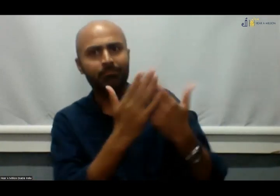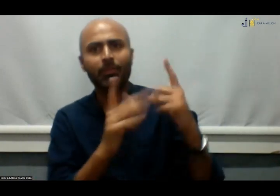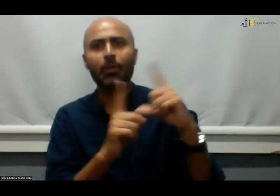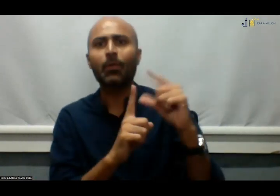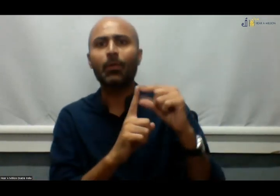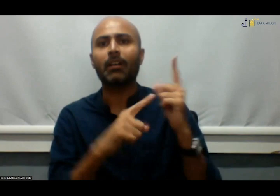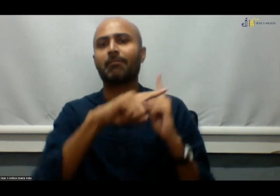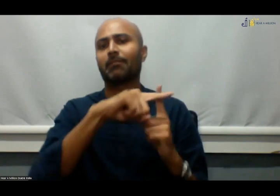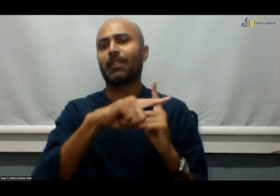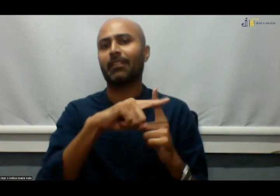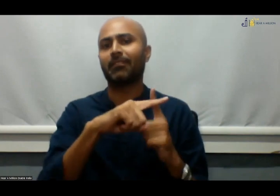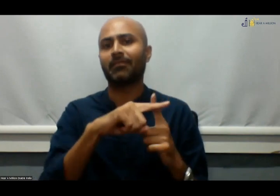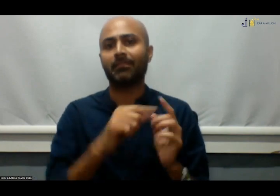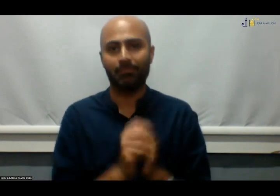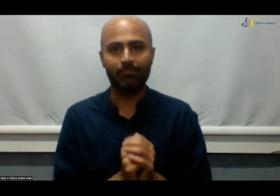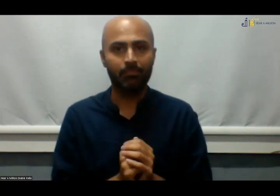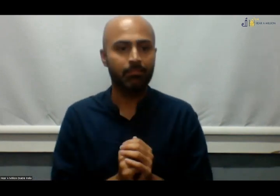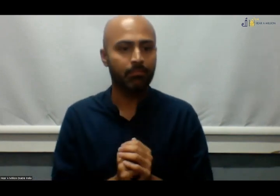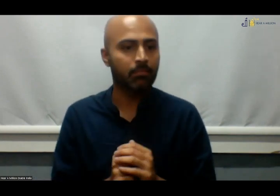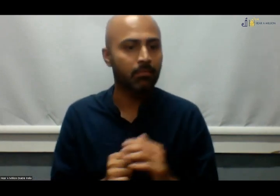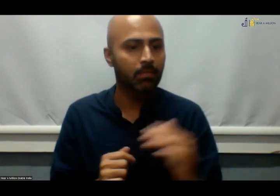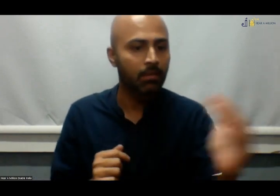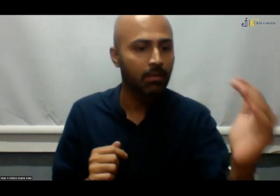share their own stories